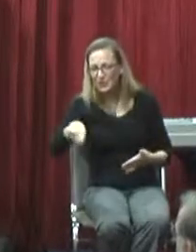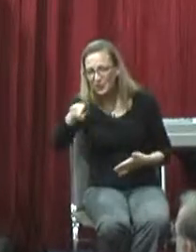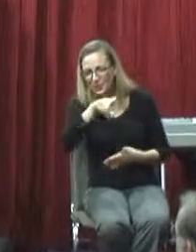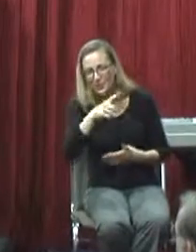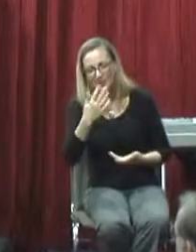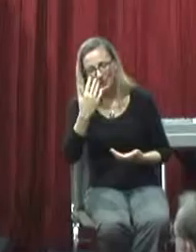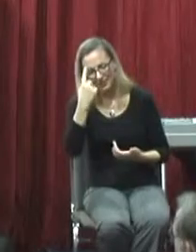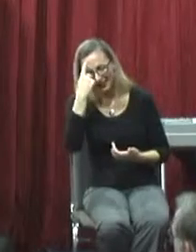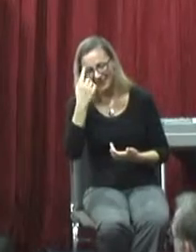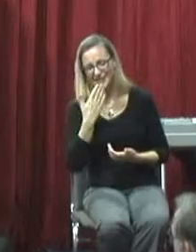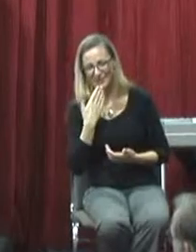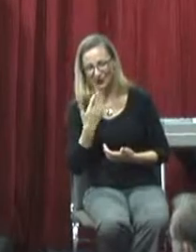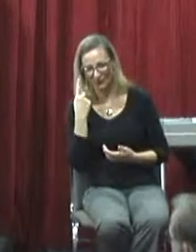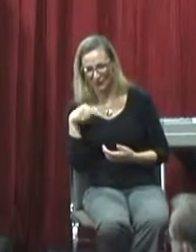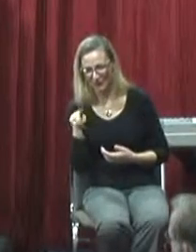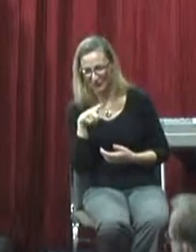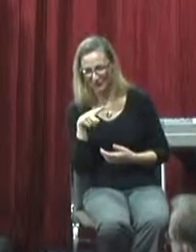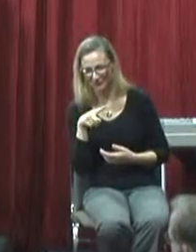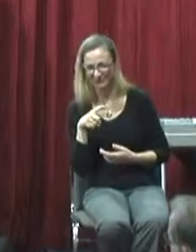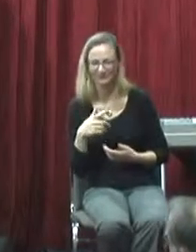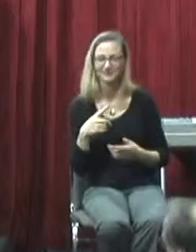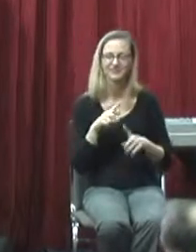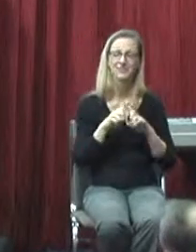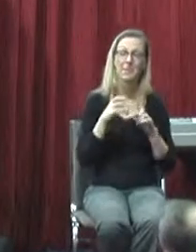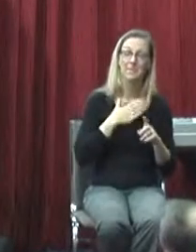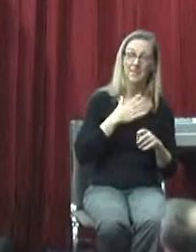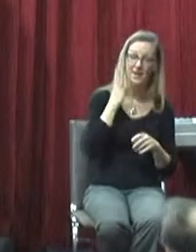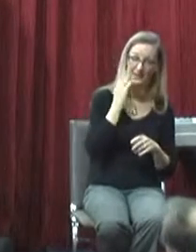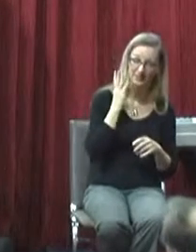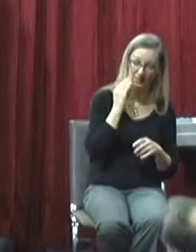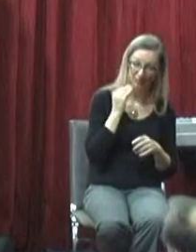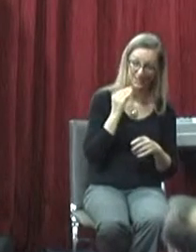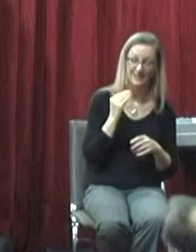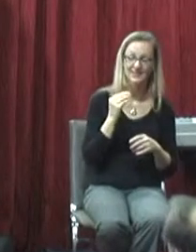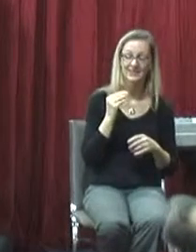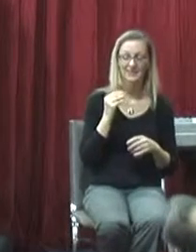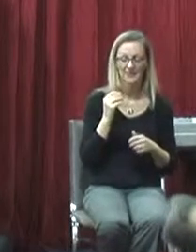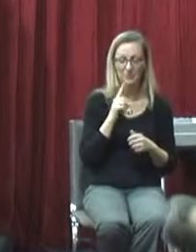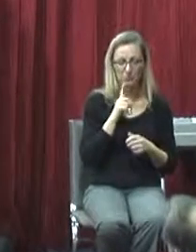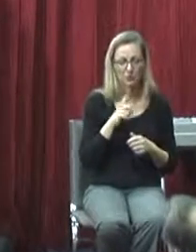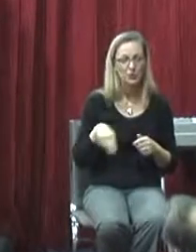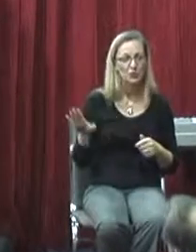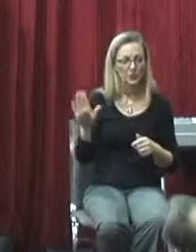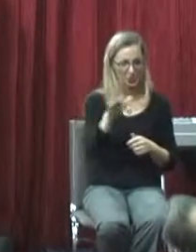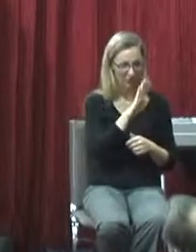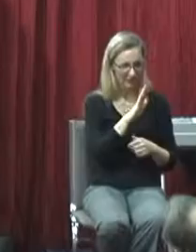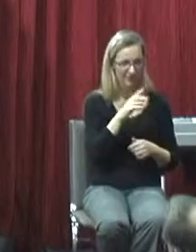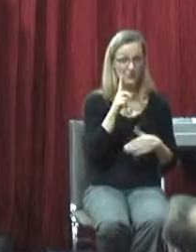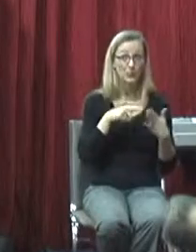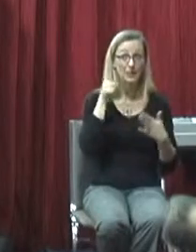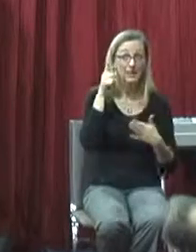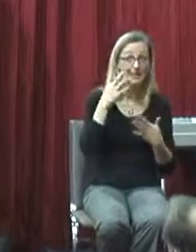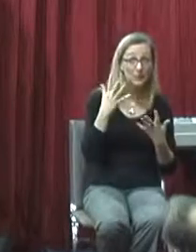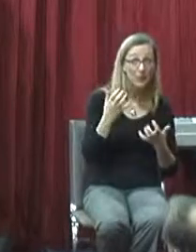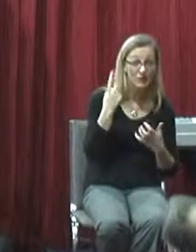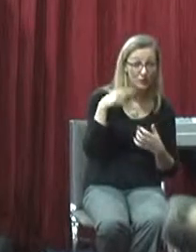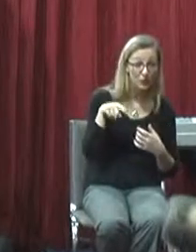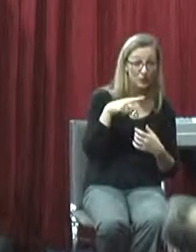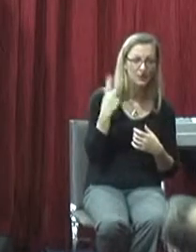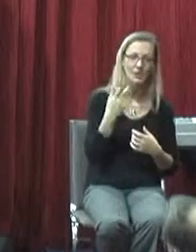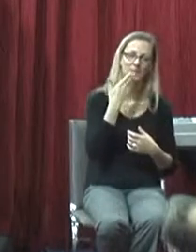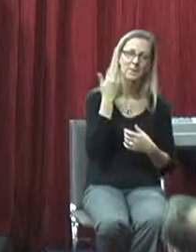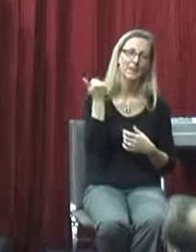But my experience, and I'm sure many of your experience, have shown that what he wants for you is always